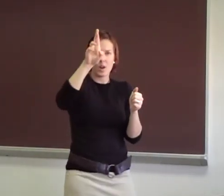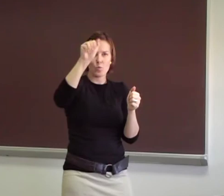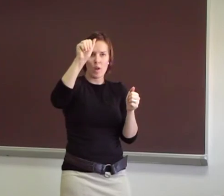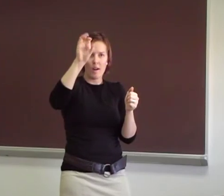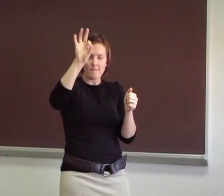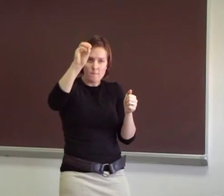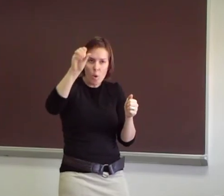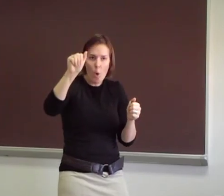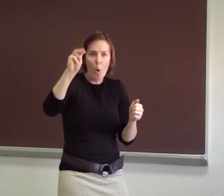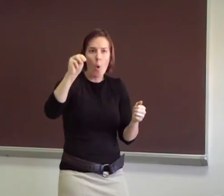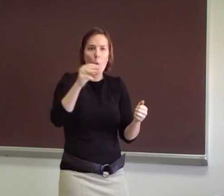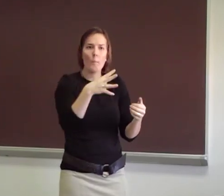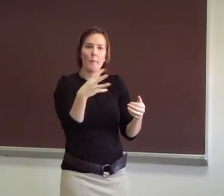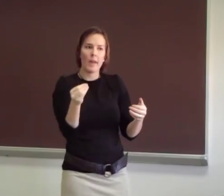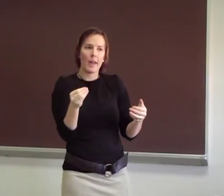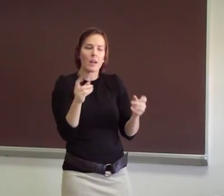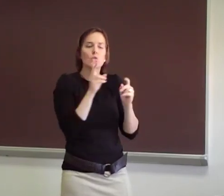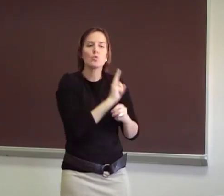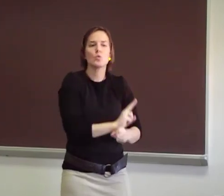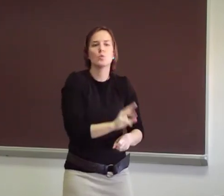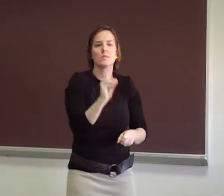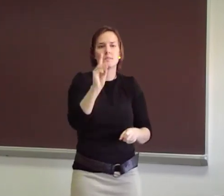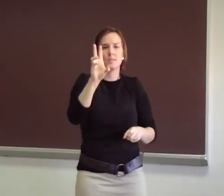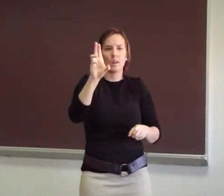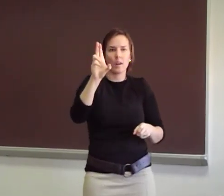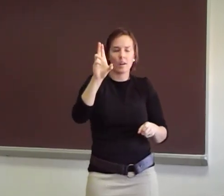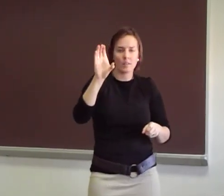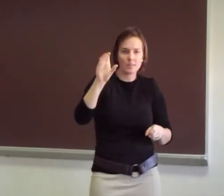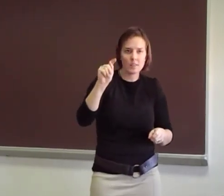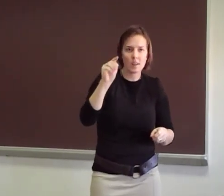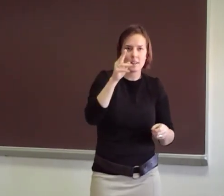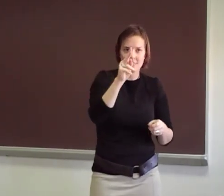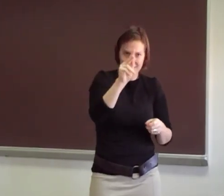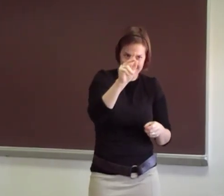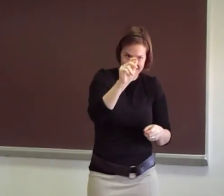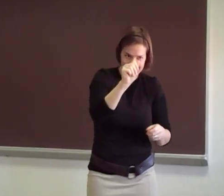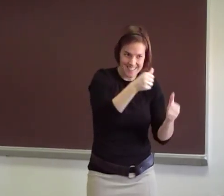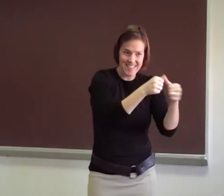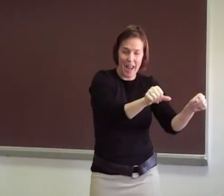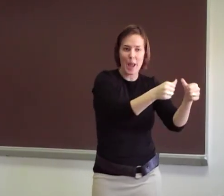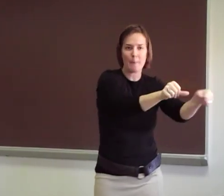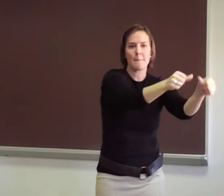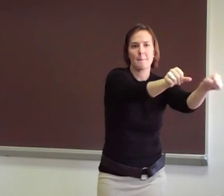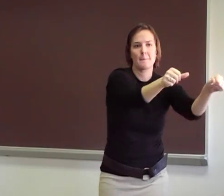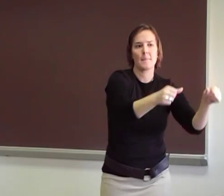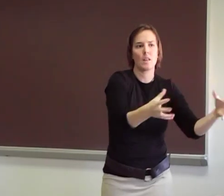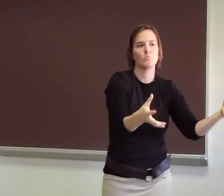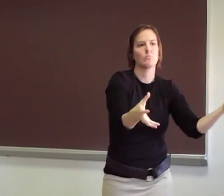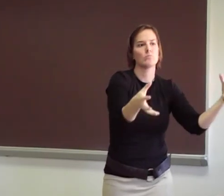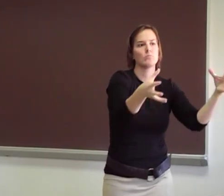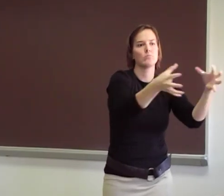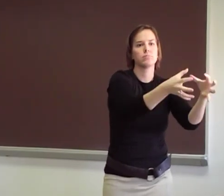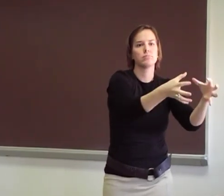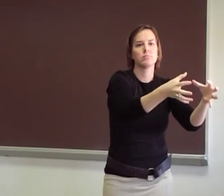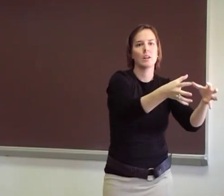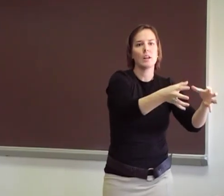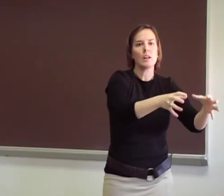And then when we feel like we've bulked it out as much as we feel comfortable with, and hopefully within 2 or 3 inches of the